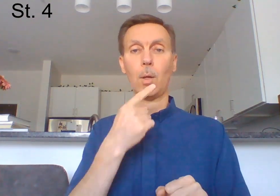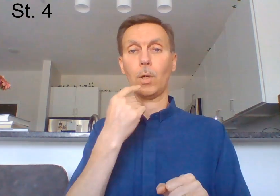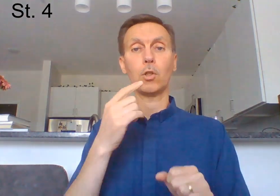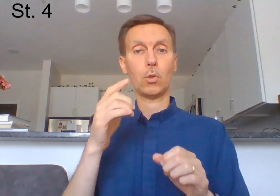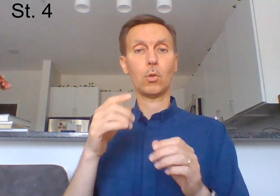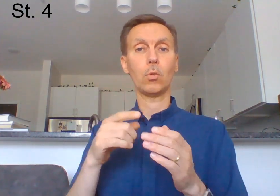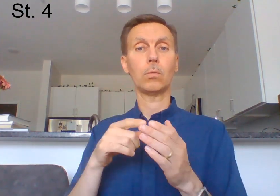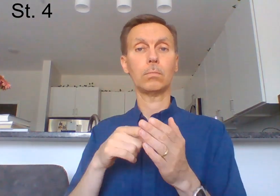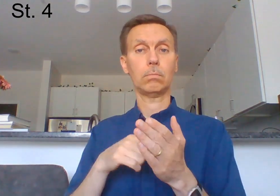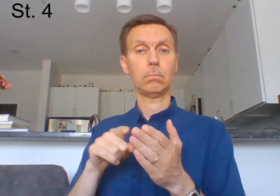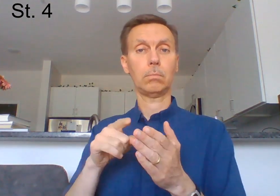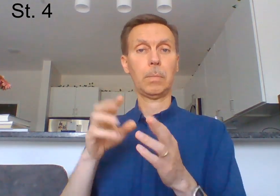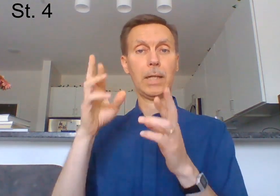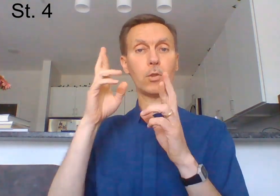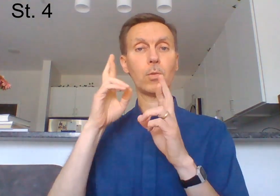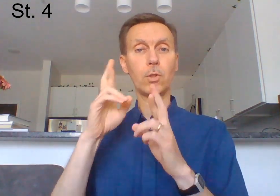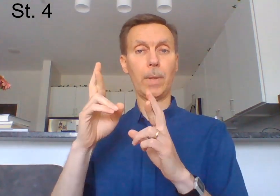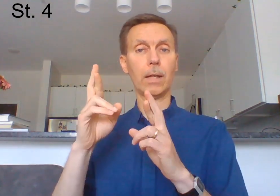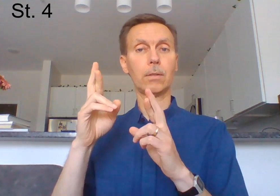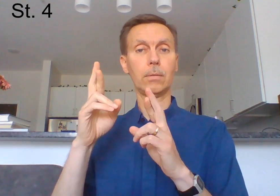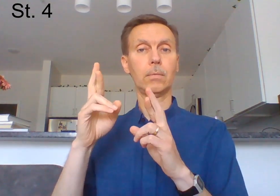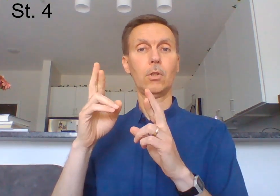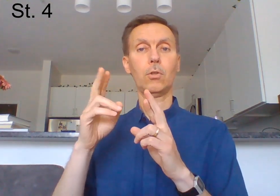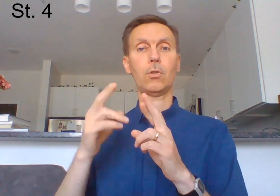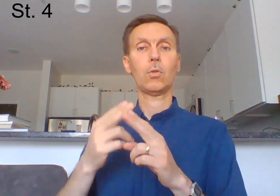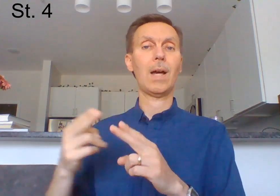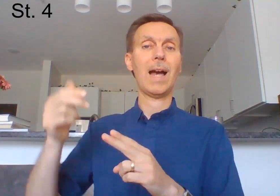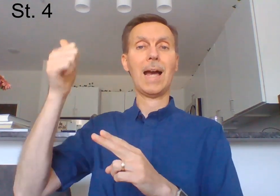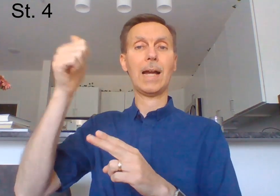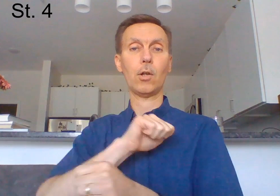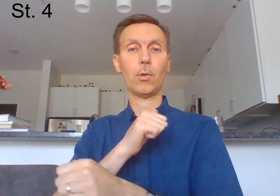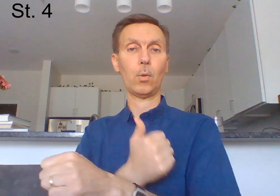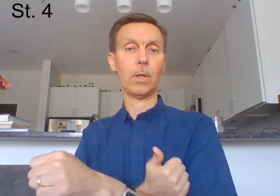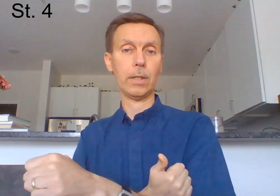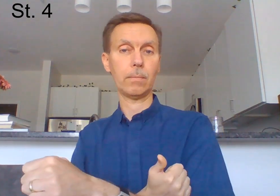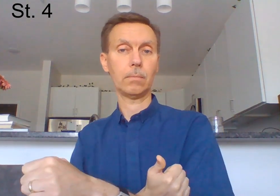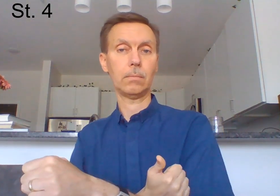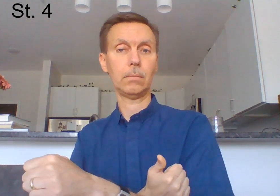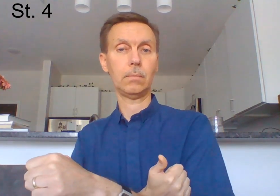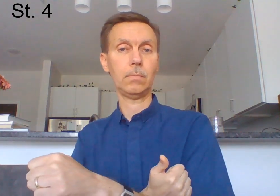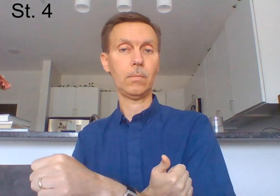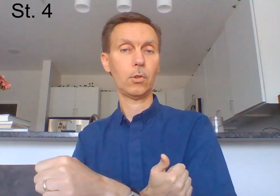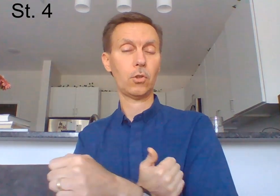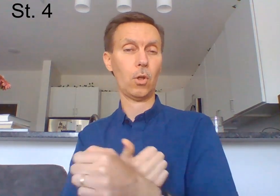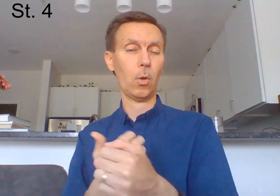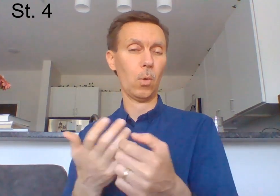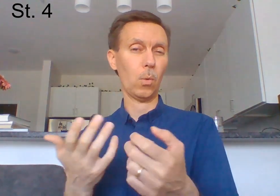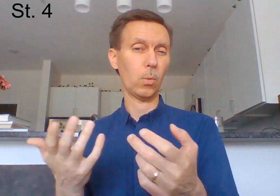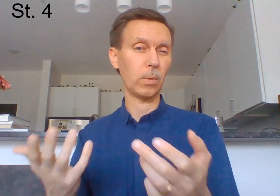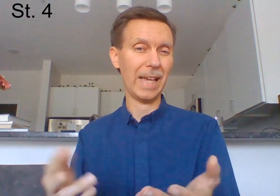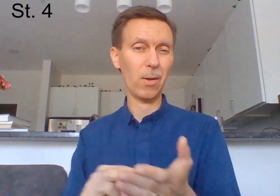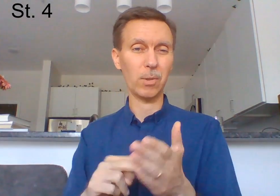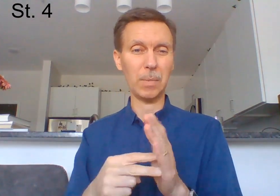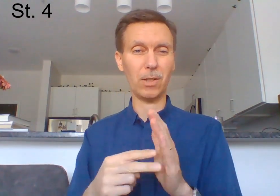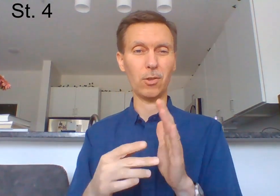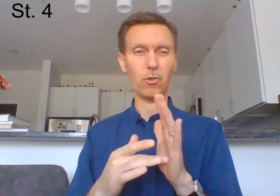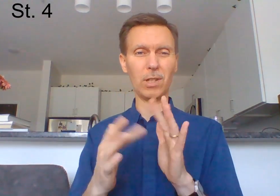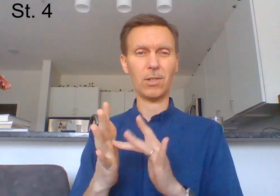someone who pays respect to a higher authority. So that would mean that Jesus